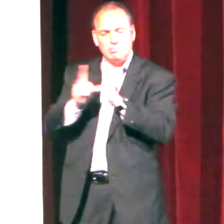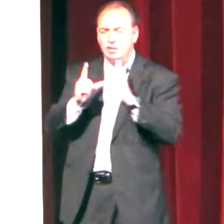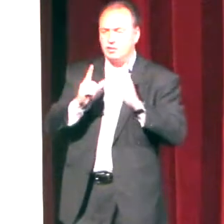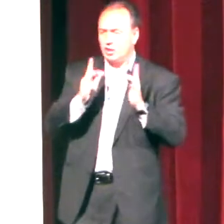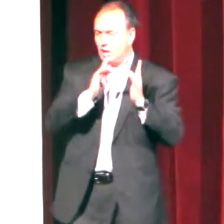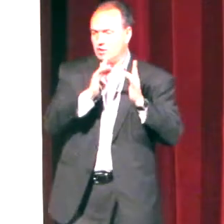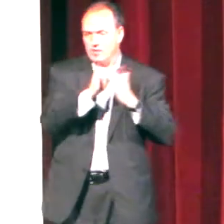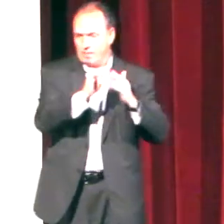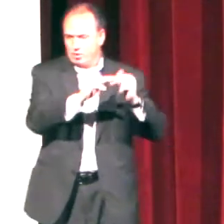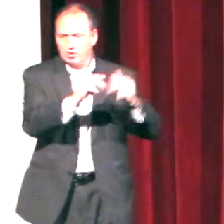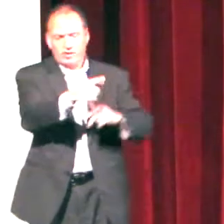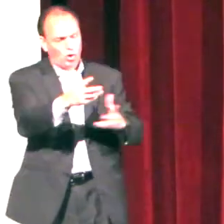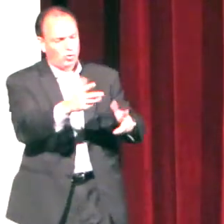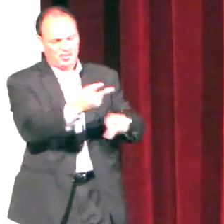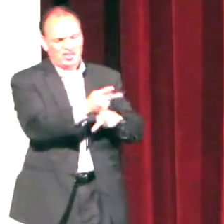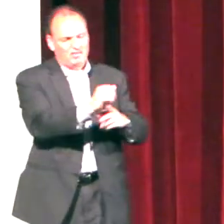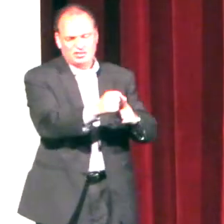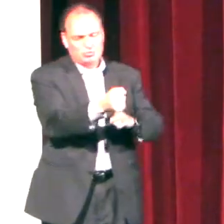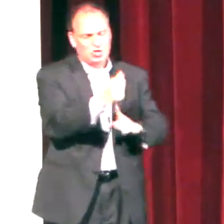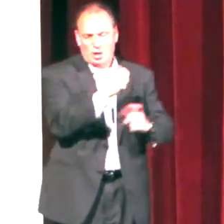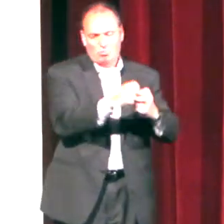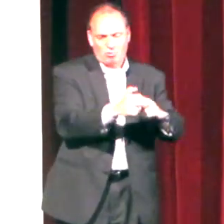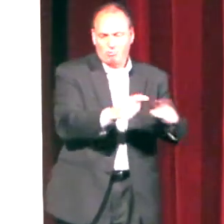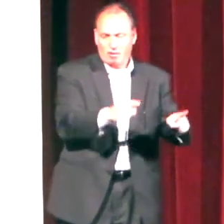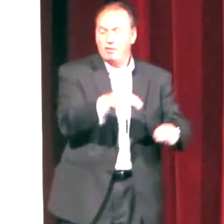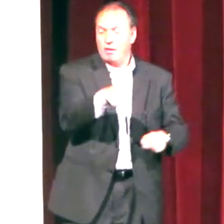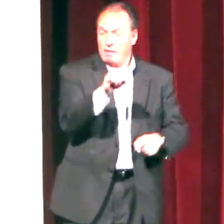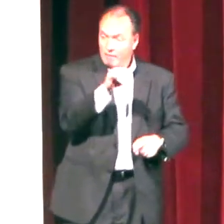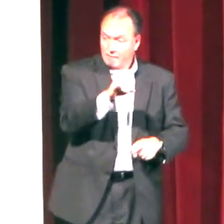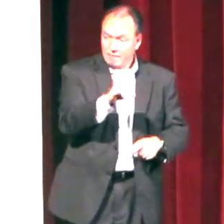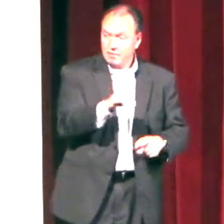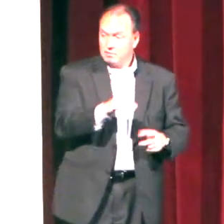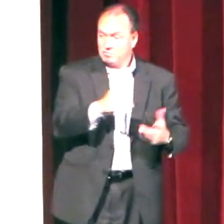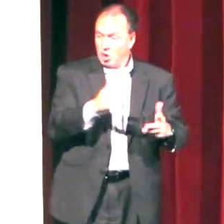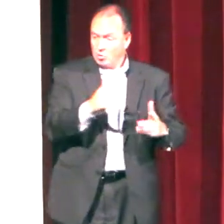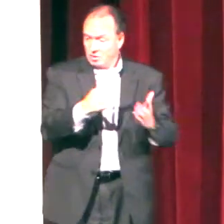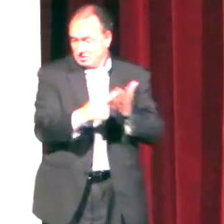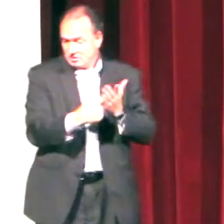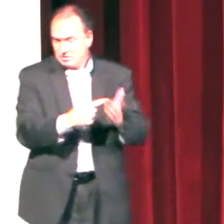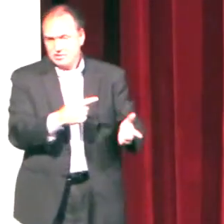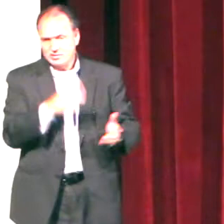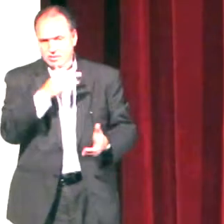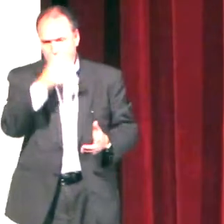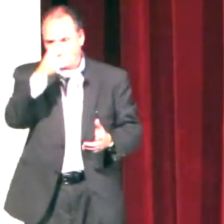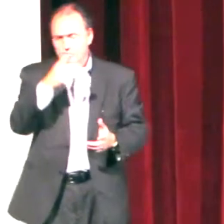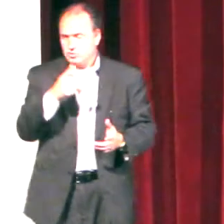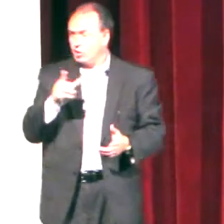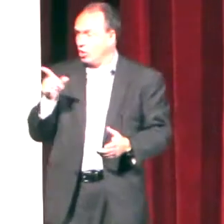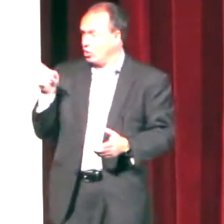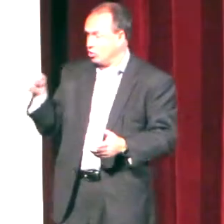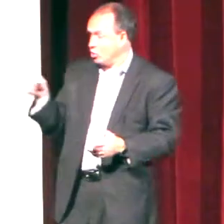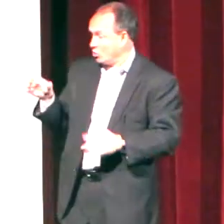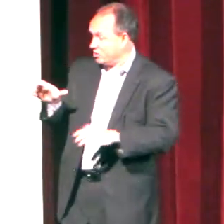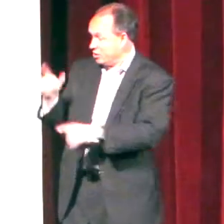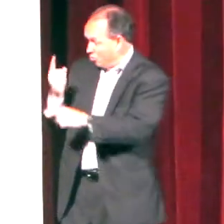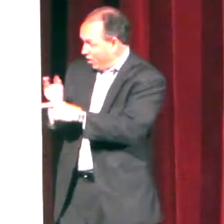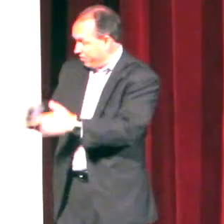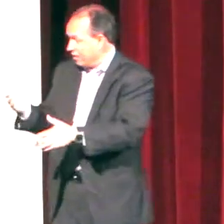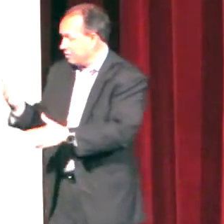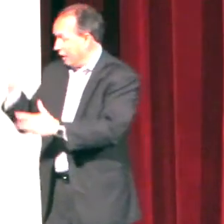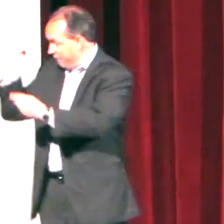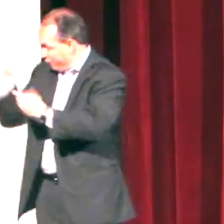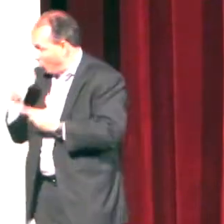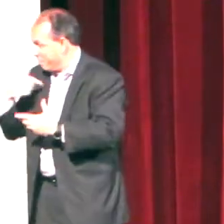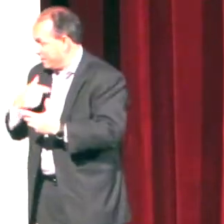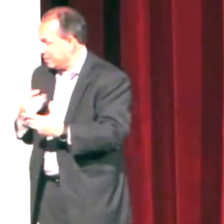they had already taken care of it, it wasn't a problem, but it had been looked into, and I said to the parent, you absolutely did the right thing. It's